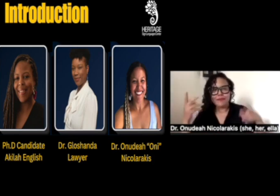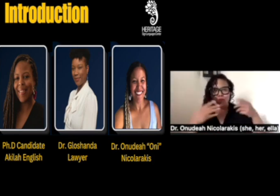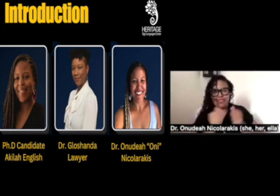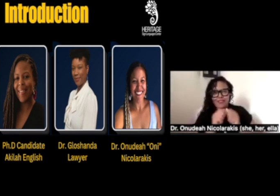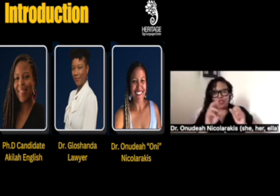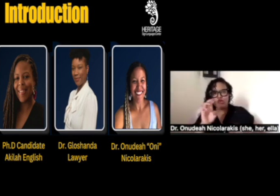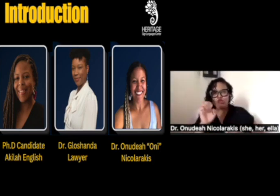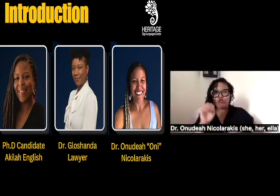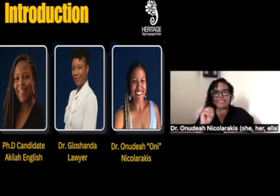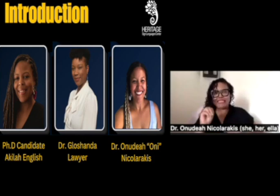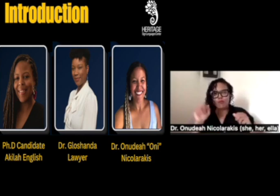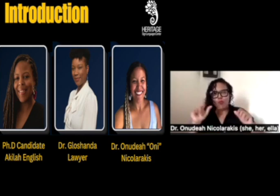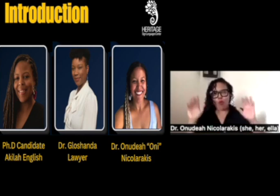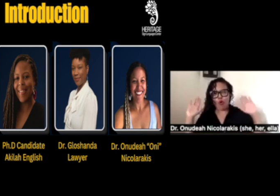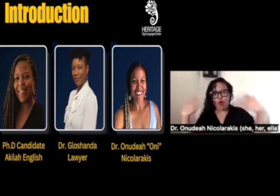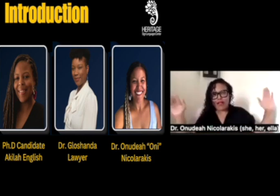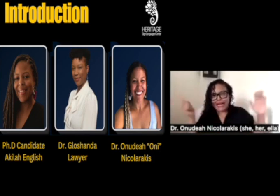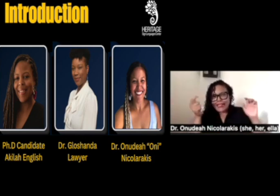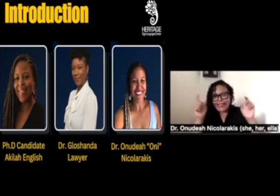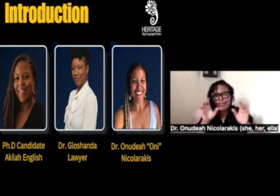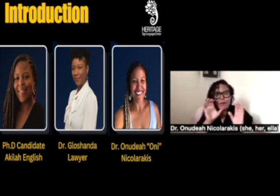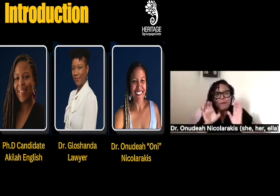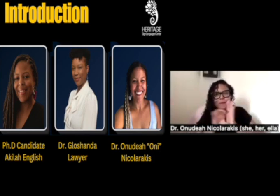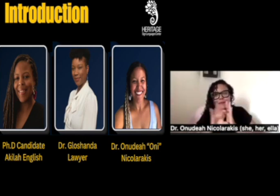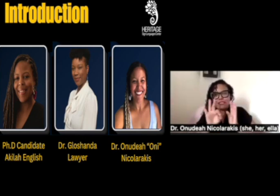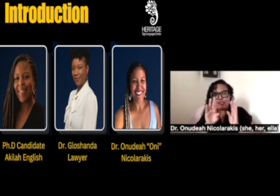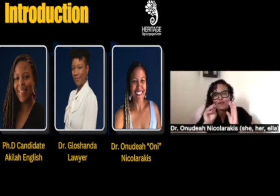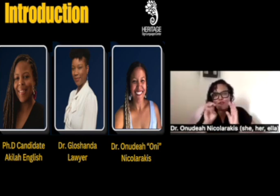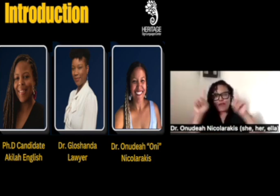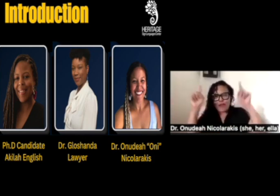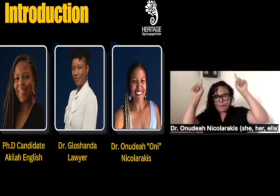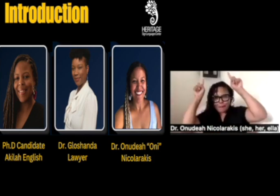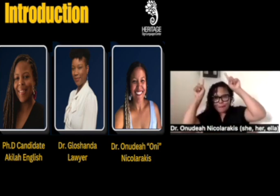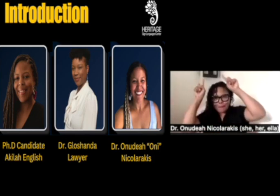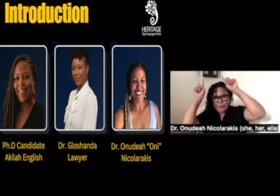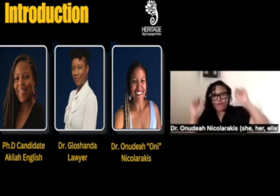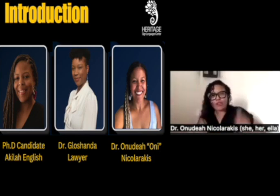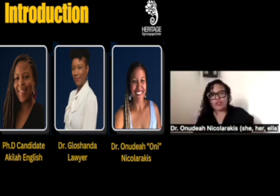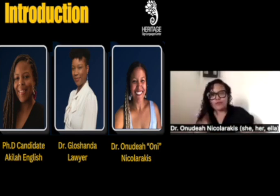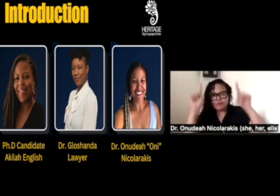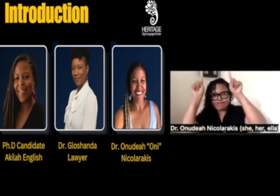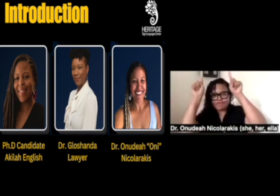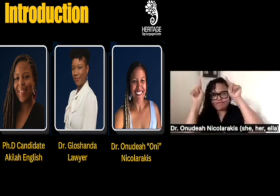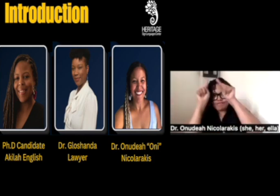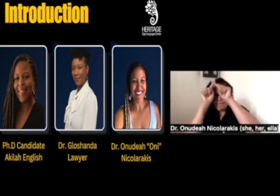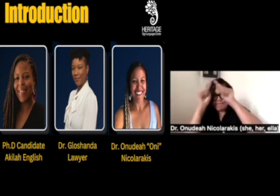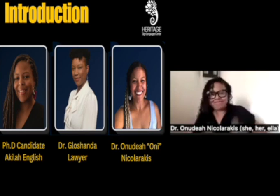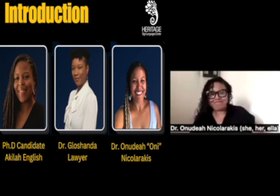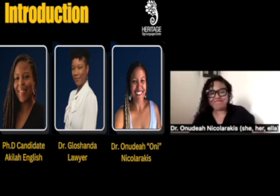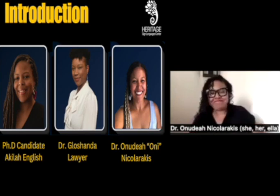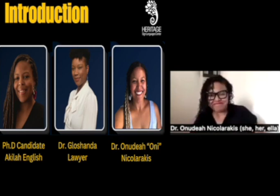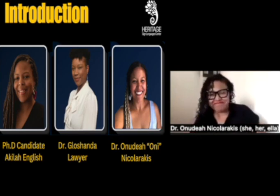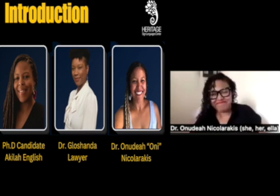and red lipstick, and a cream wall with a small picture frame above my head.